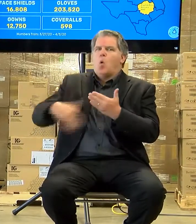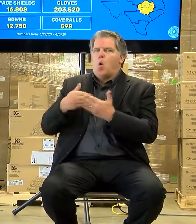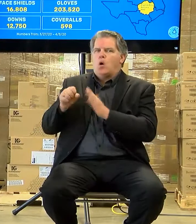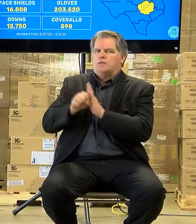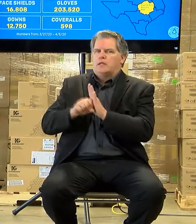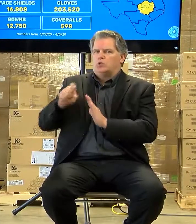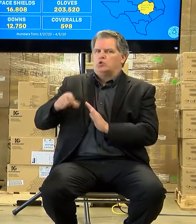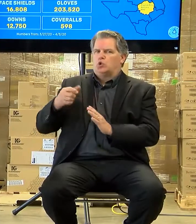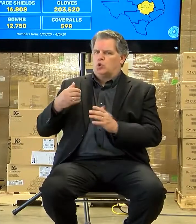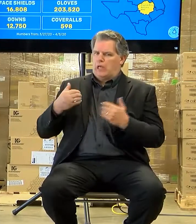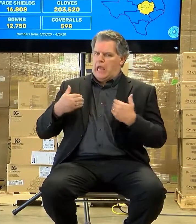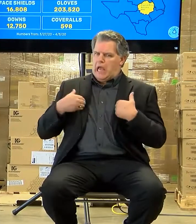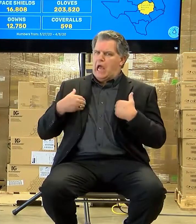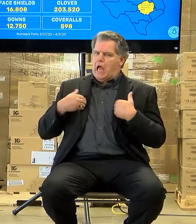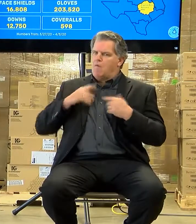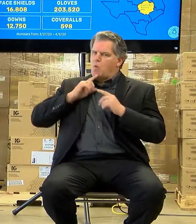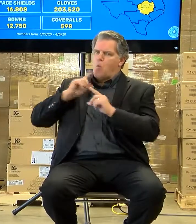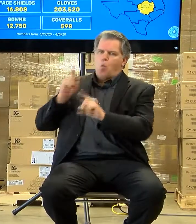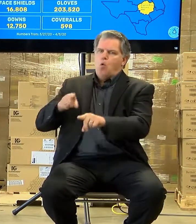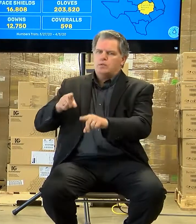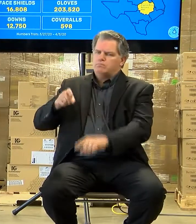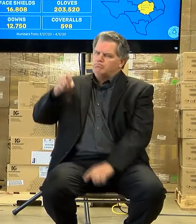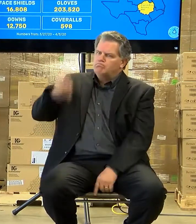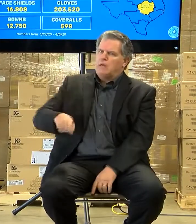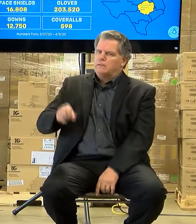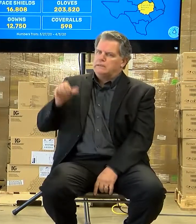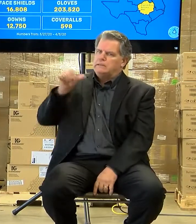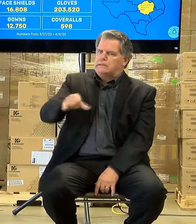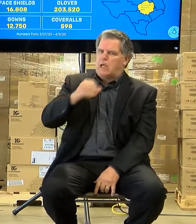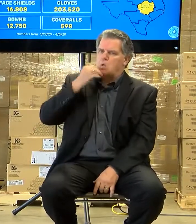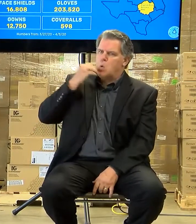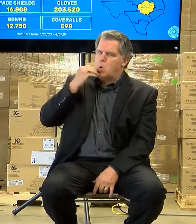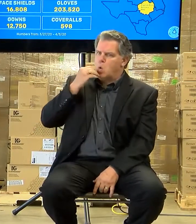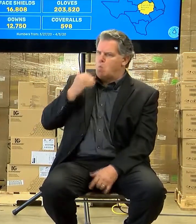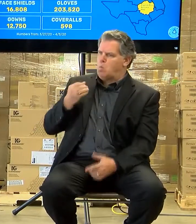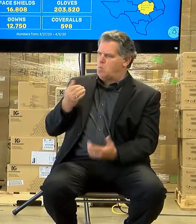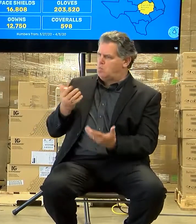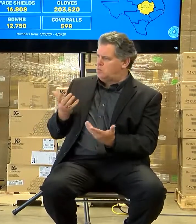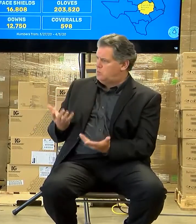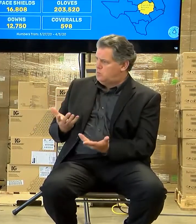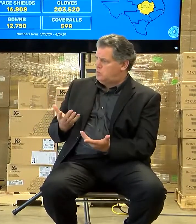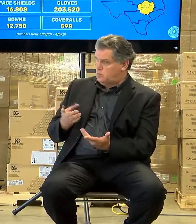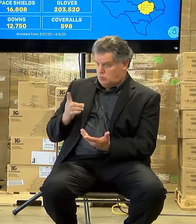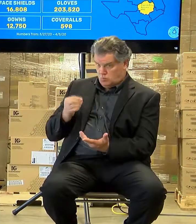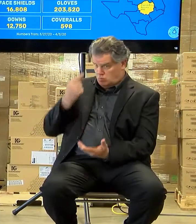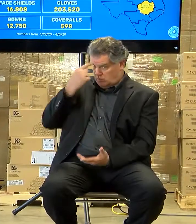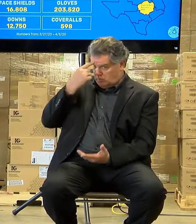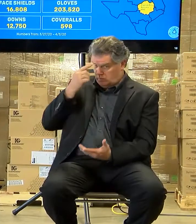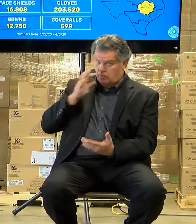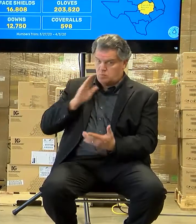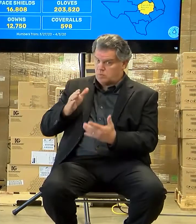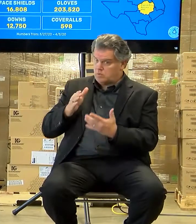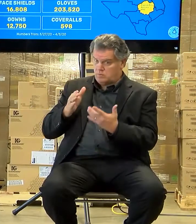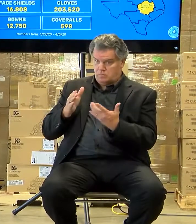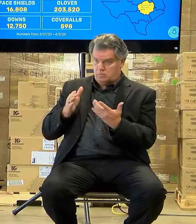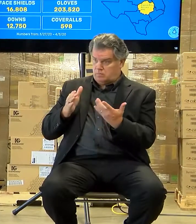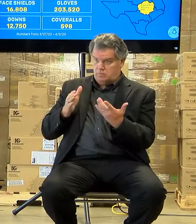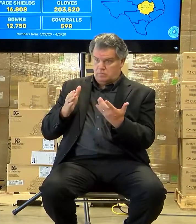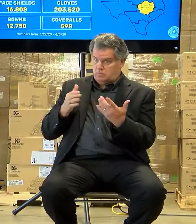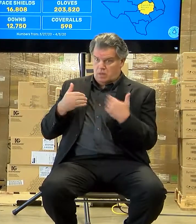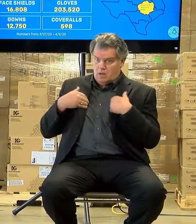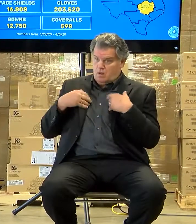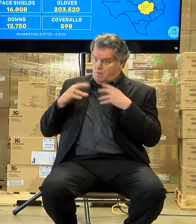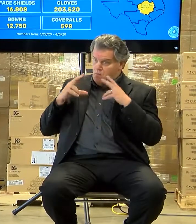strong stay-at-home orders in place. So what impact do you think will the lack of having an